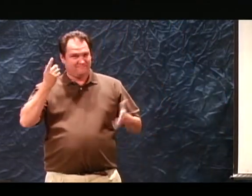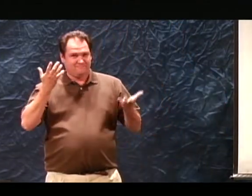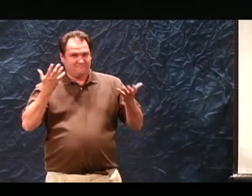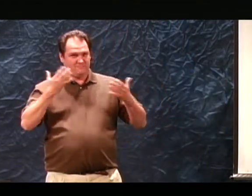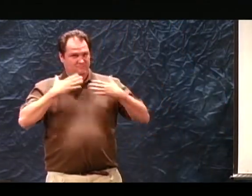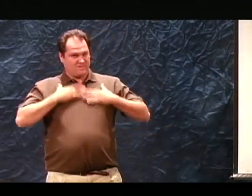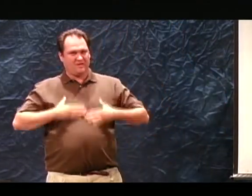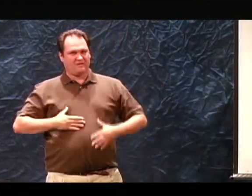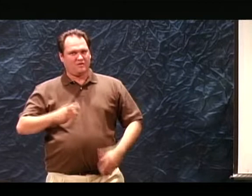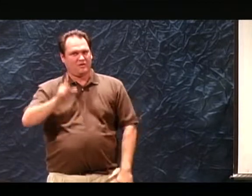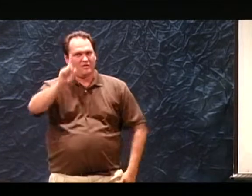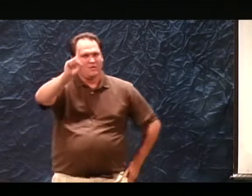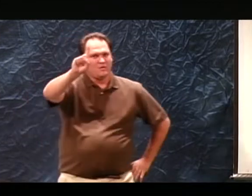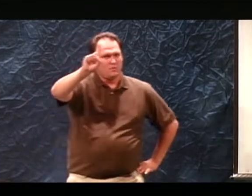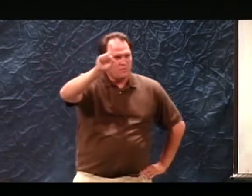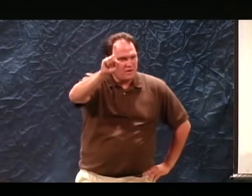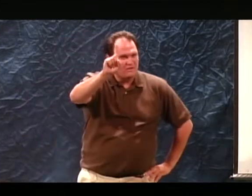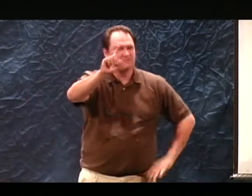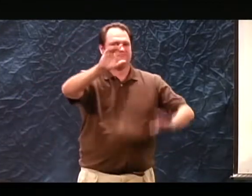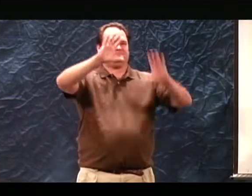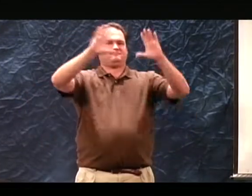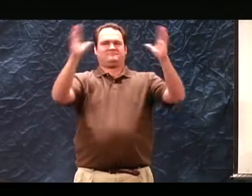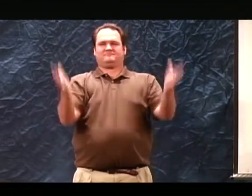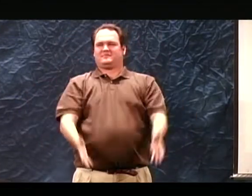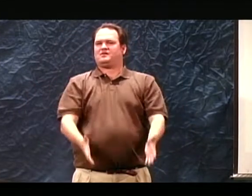one and all parts are equally important